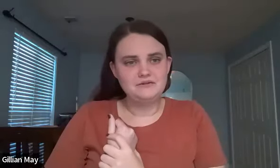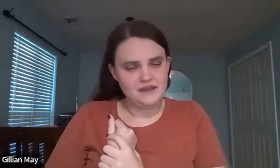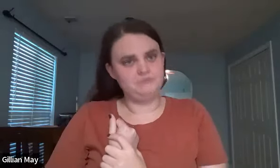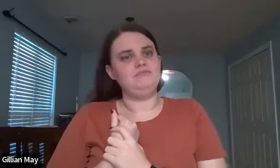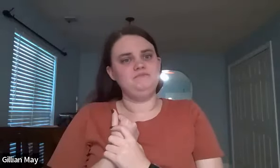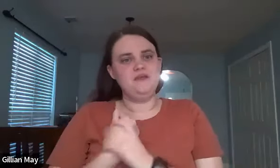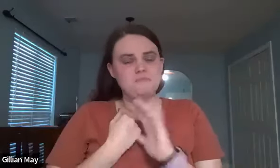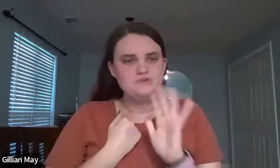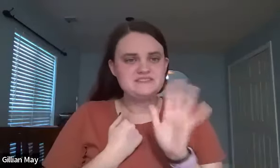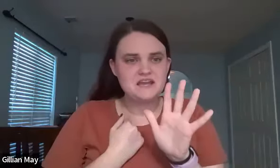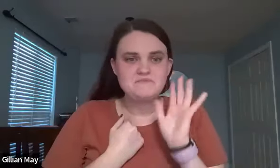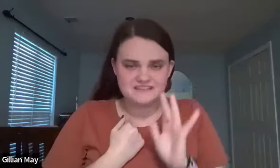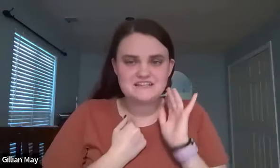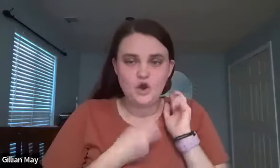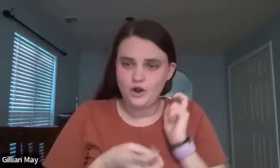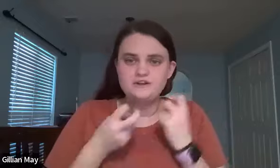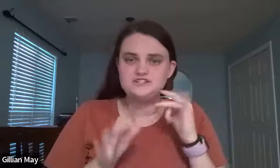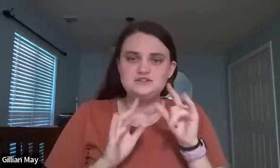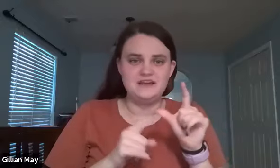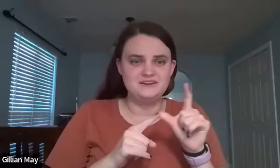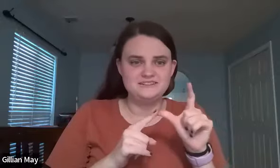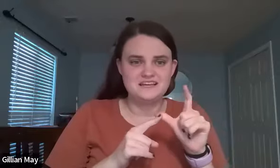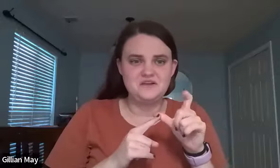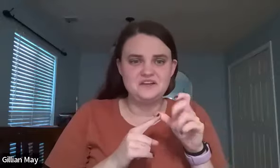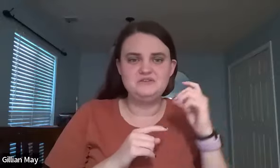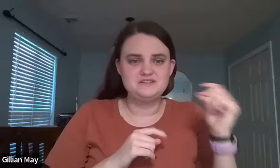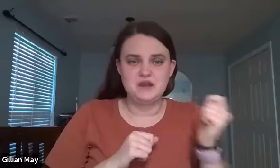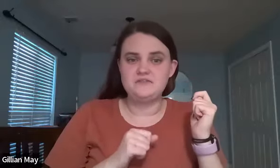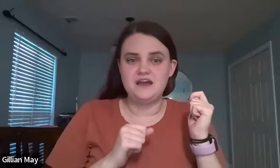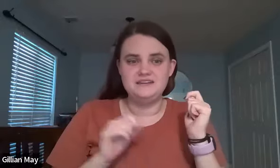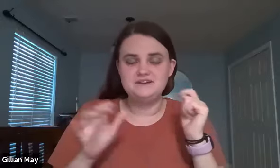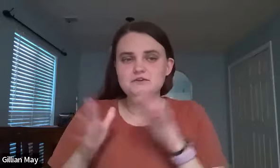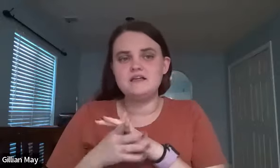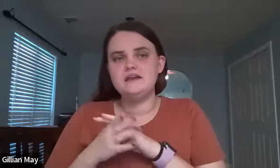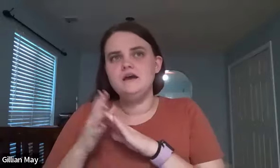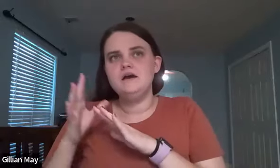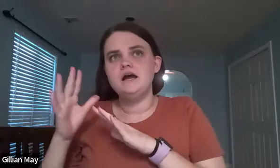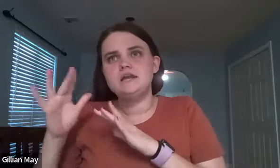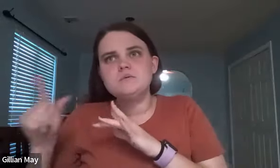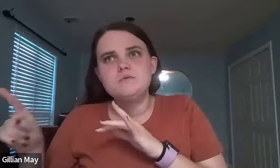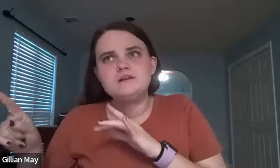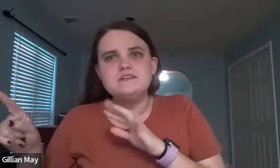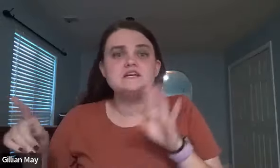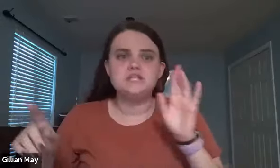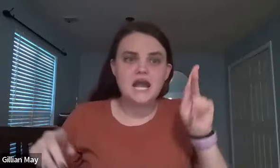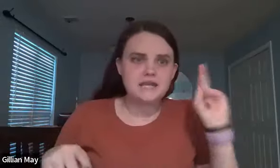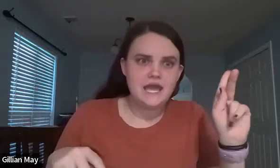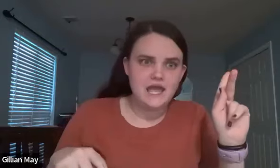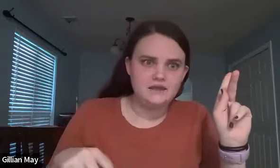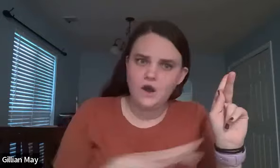like, most of the time, that's like the hardest two letters. And like, you guys got that. Even if you're like, I can't remember one of these, you got K. All